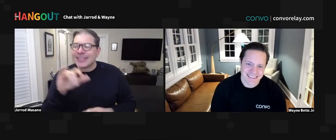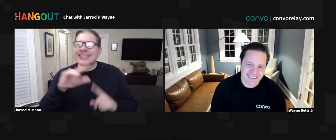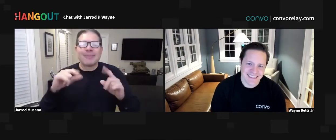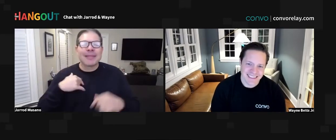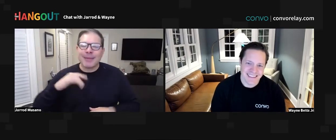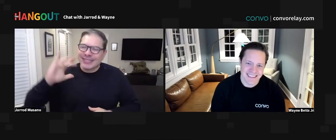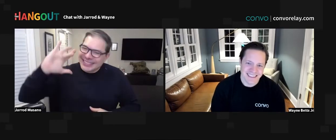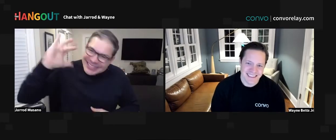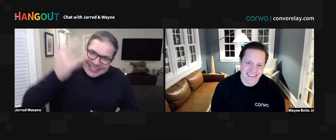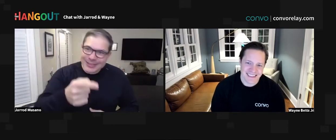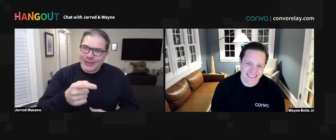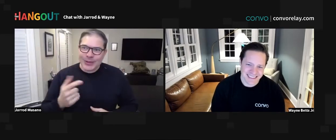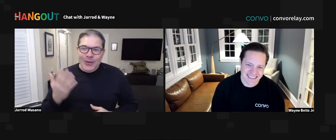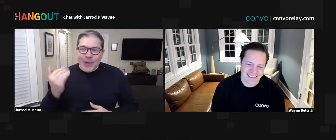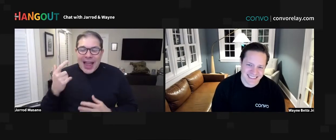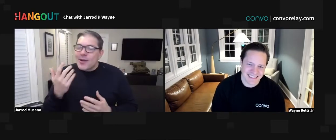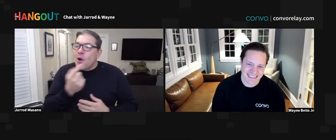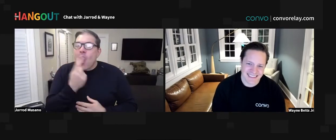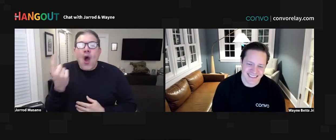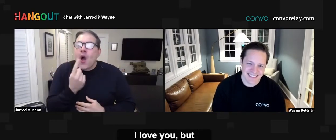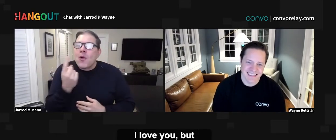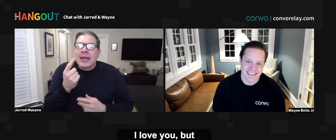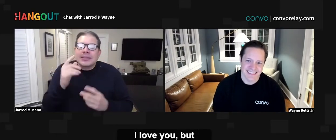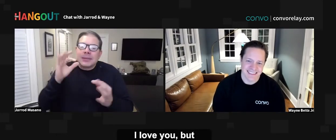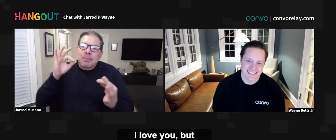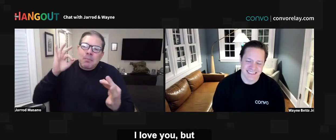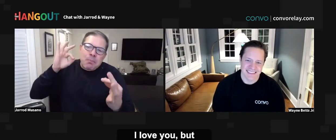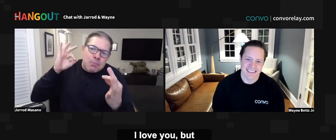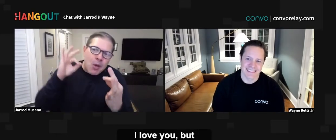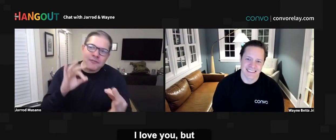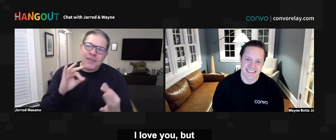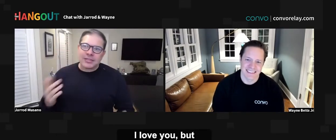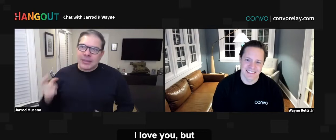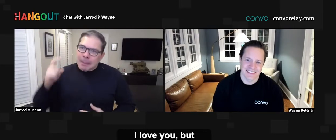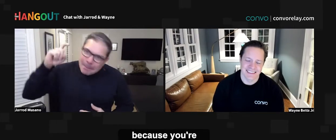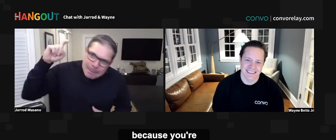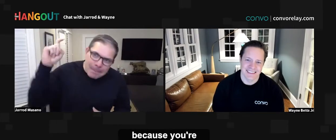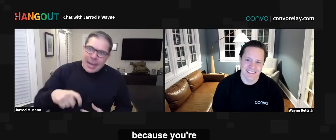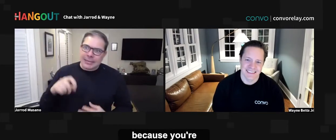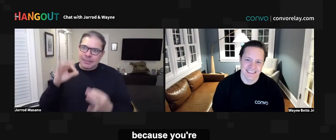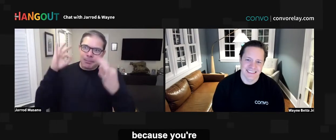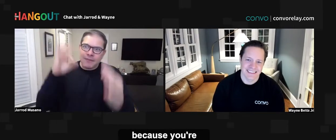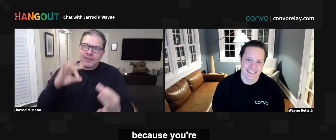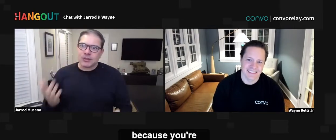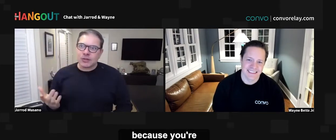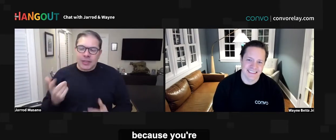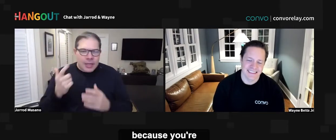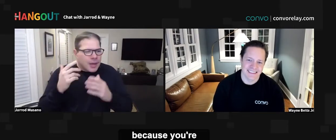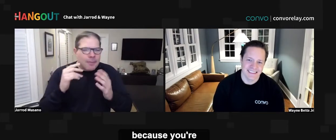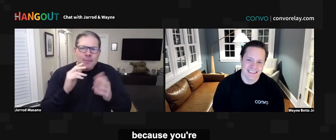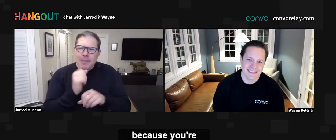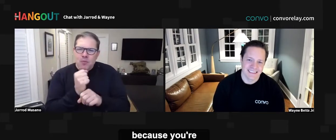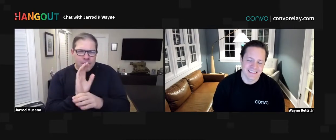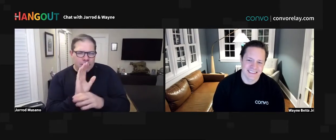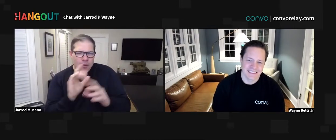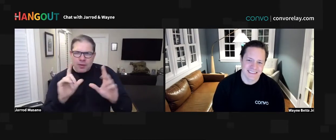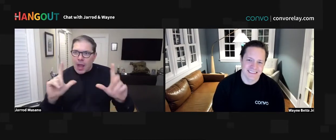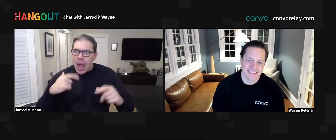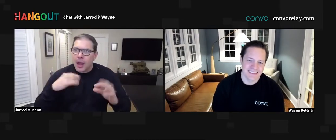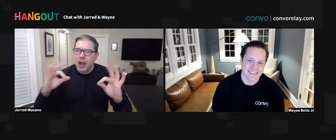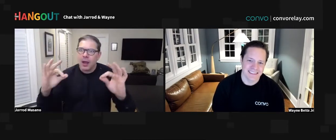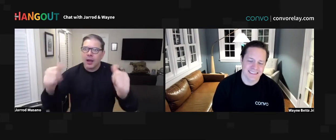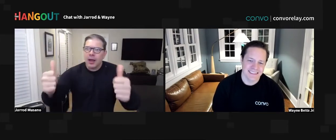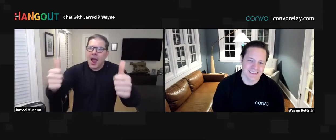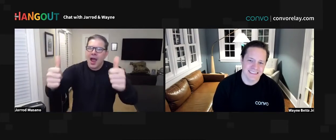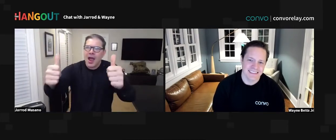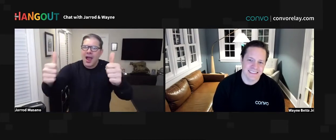happened. And so I loved it. I love you, but I'm annoyed with you because you're such a perfectionist. It has